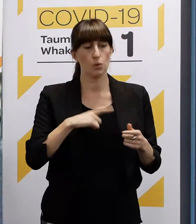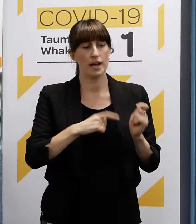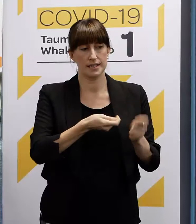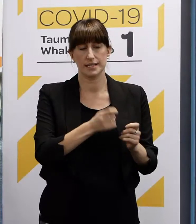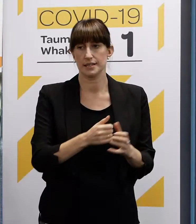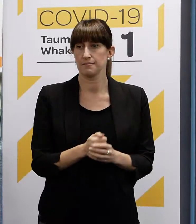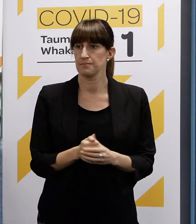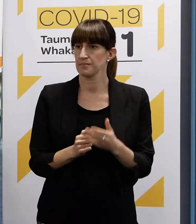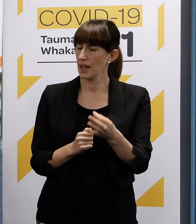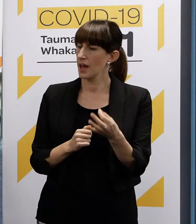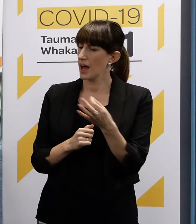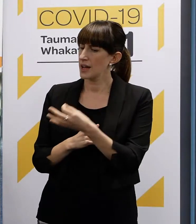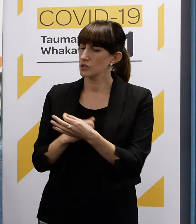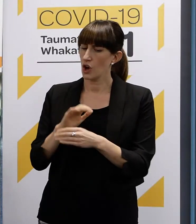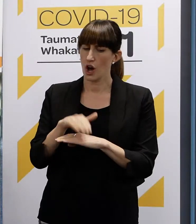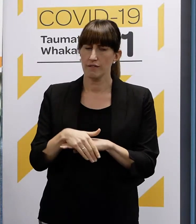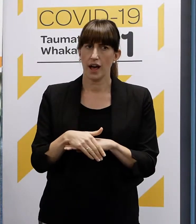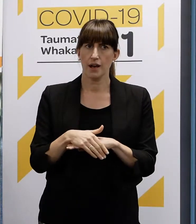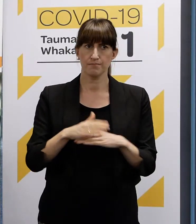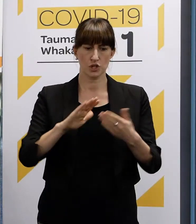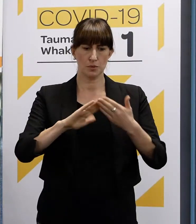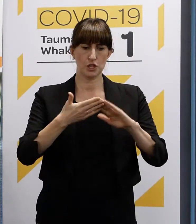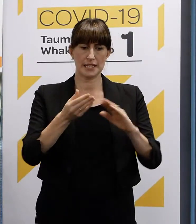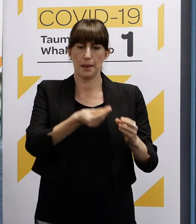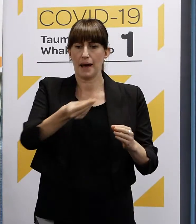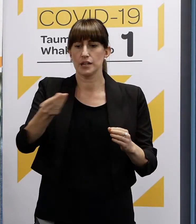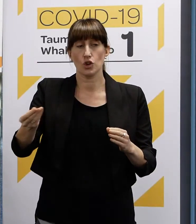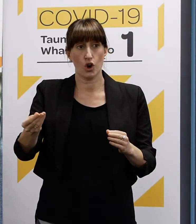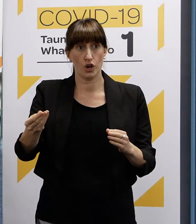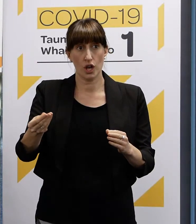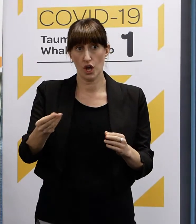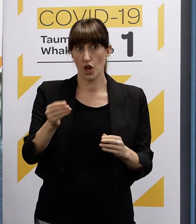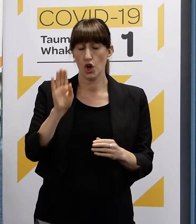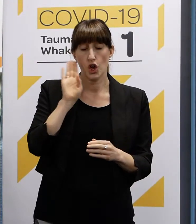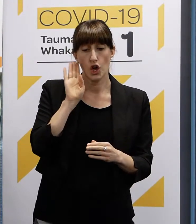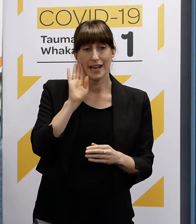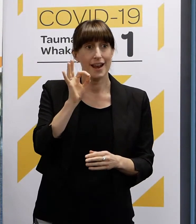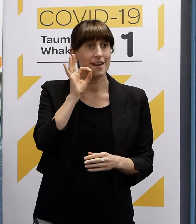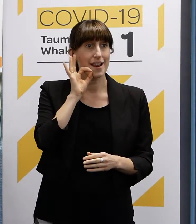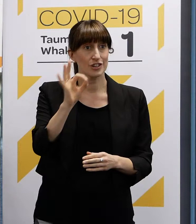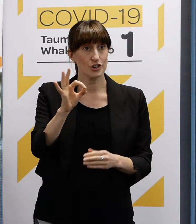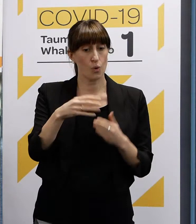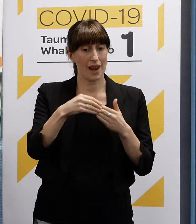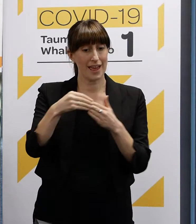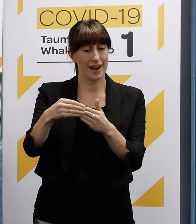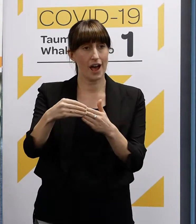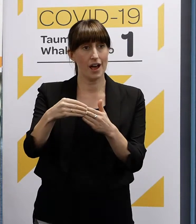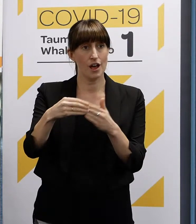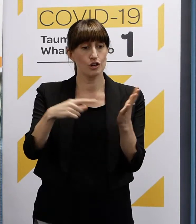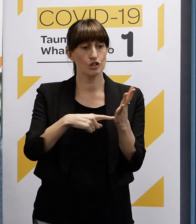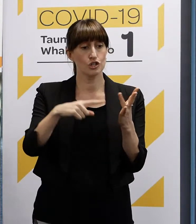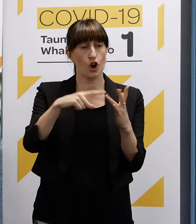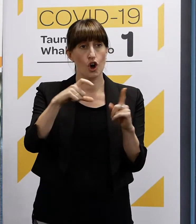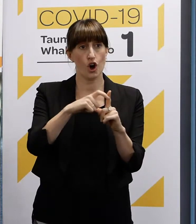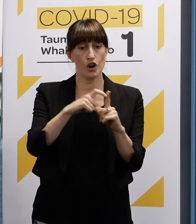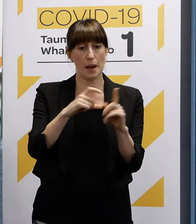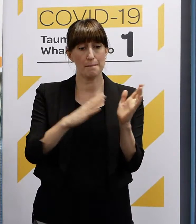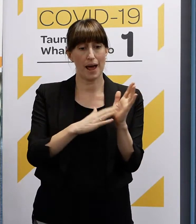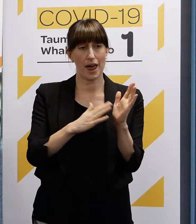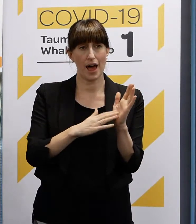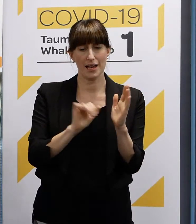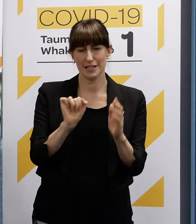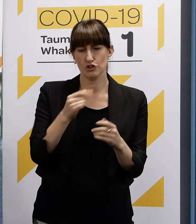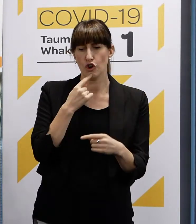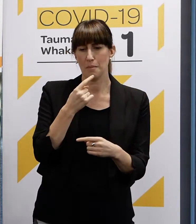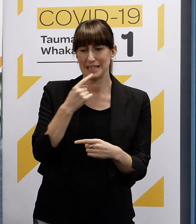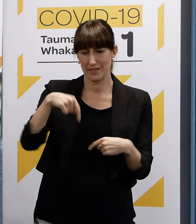transmission, what do you make of Todd Miller, the leader of the opposition, making those comments this morning? So I don't